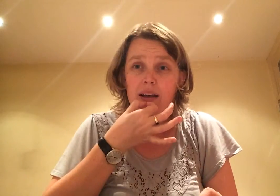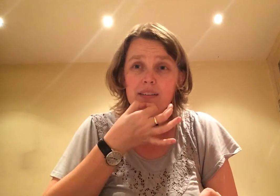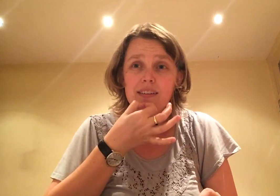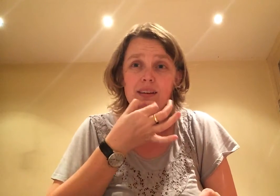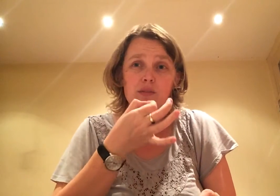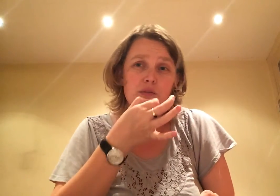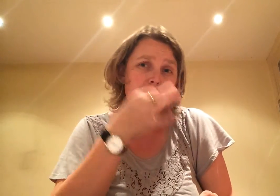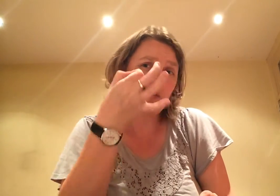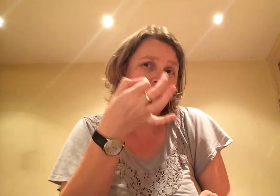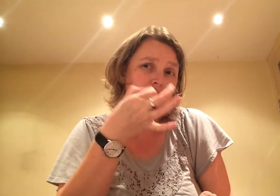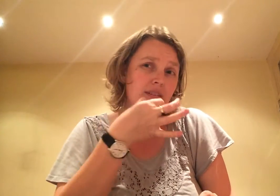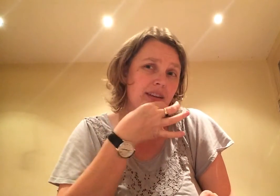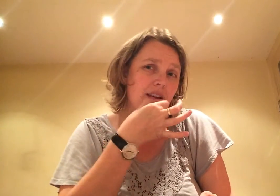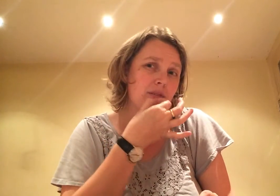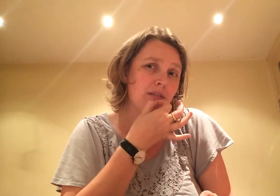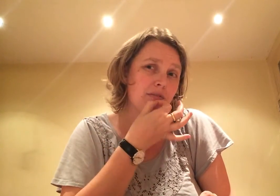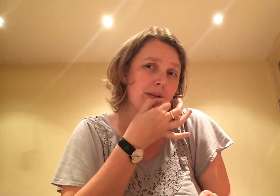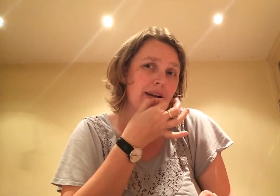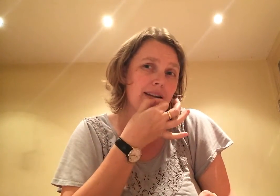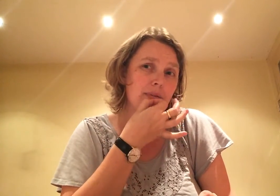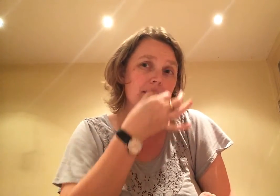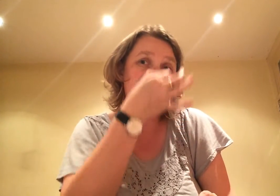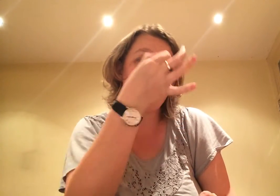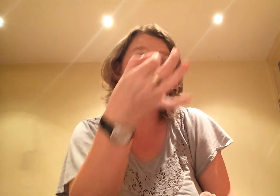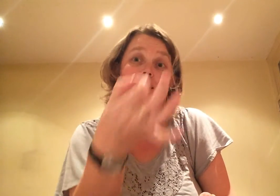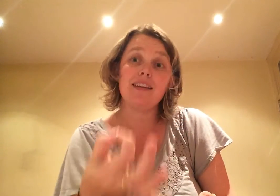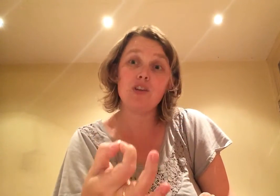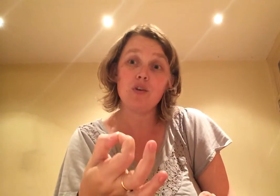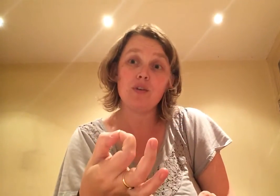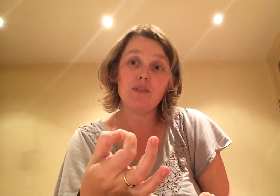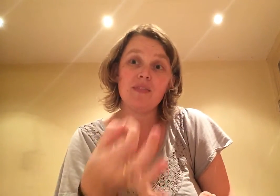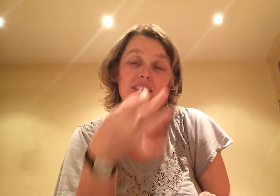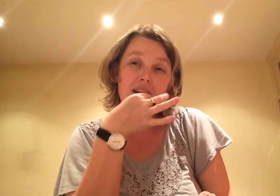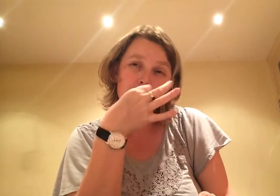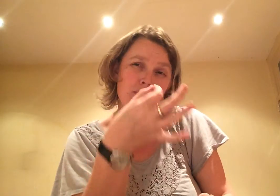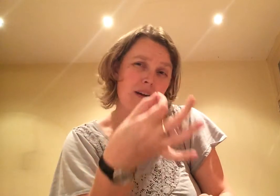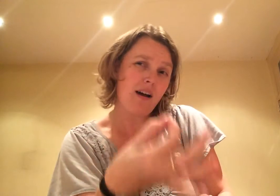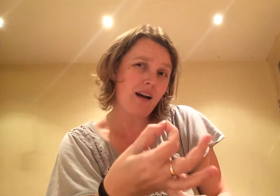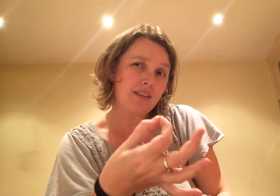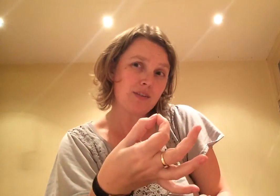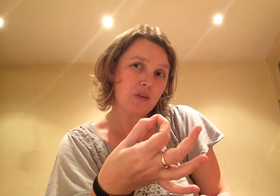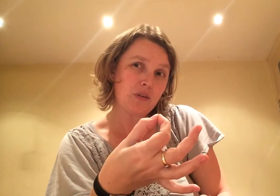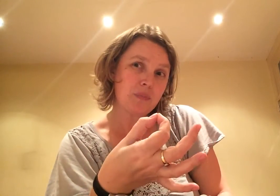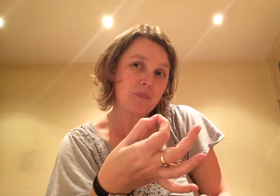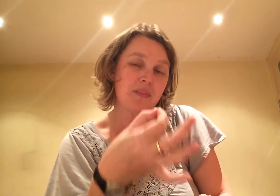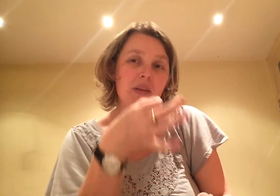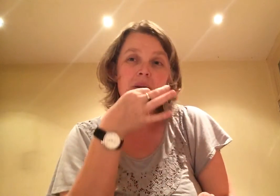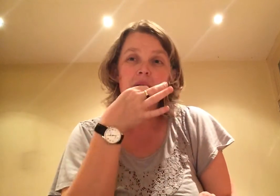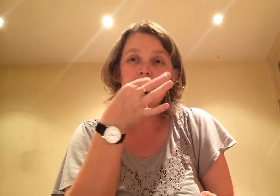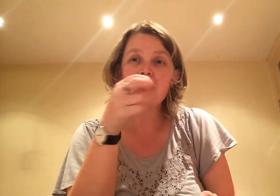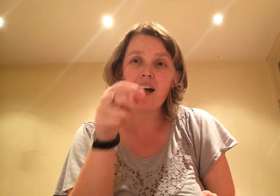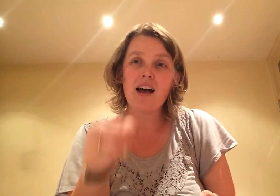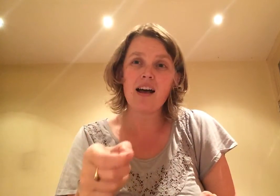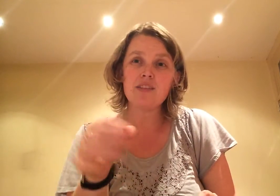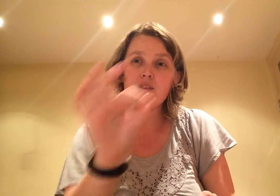ask, I've sort of got the question and I'm going from my lips and I'm asking you. I'm going to ask you. I'm going to ask you